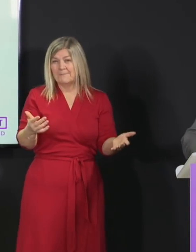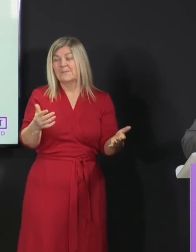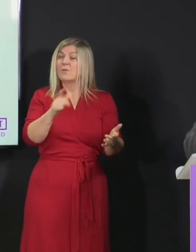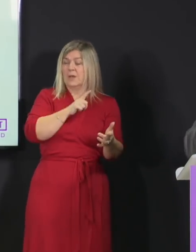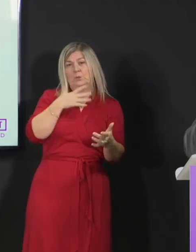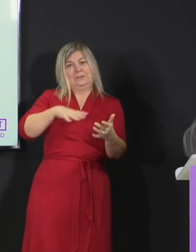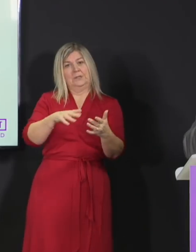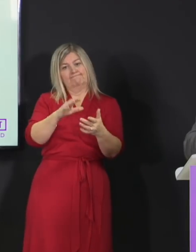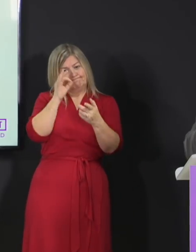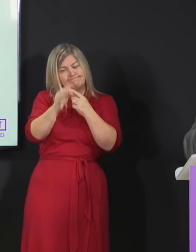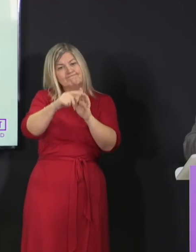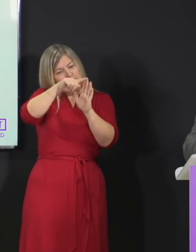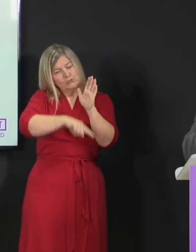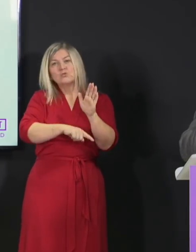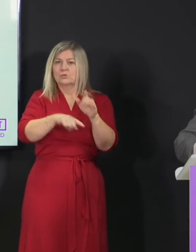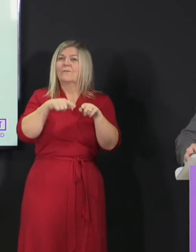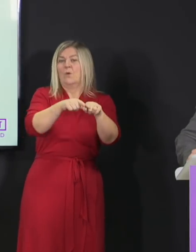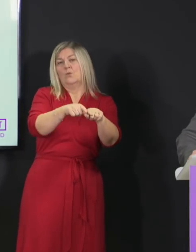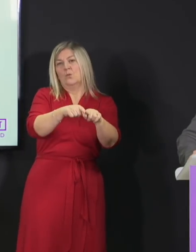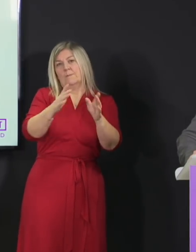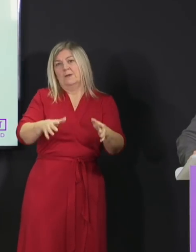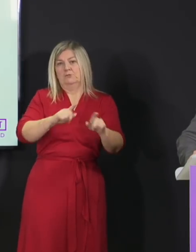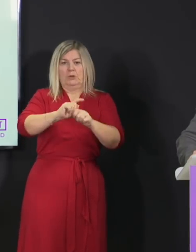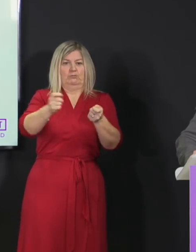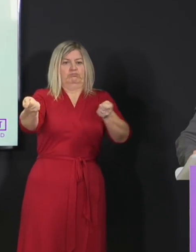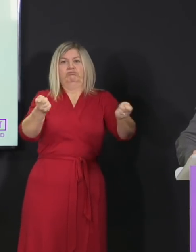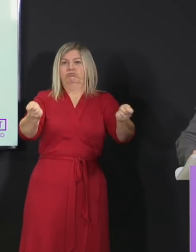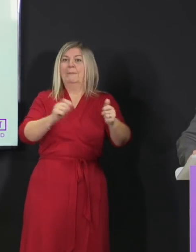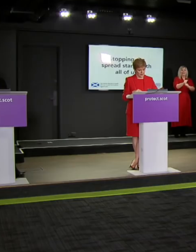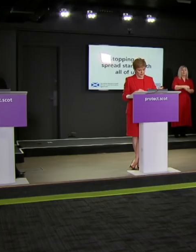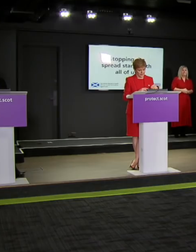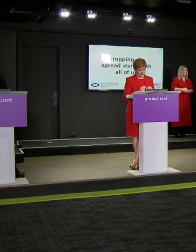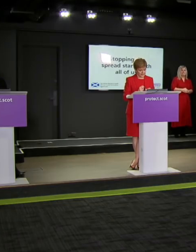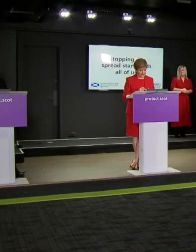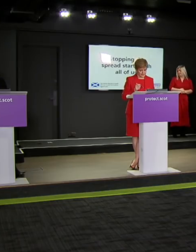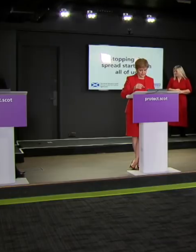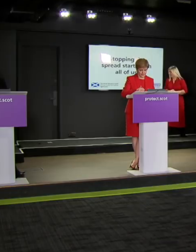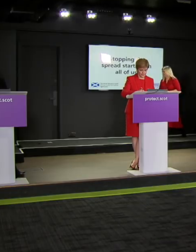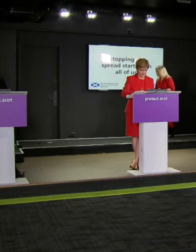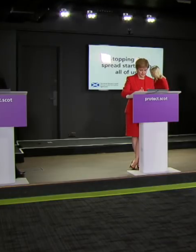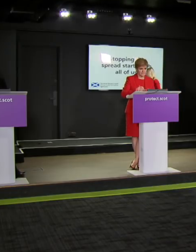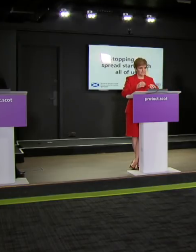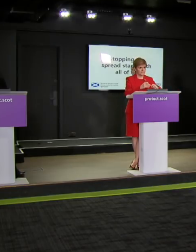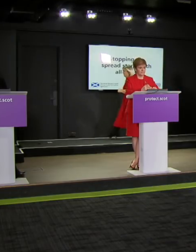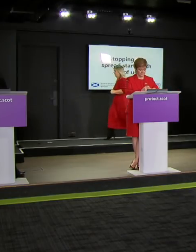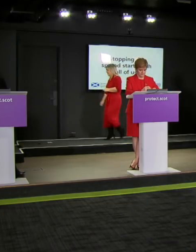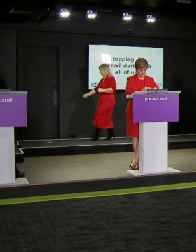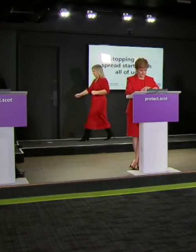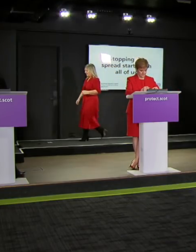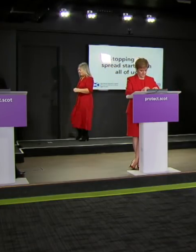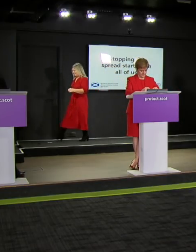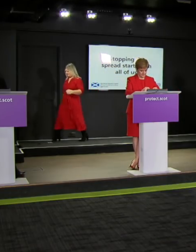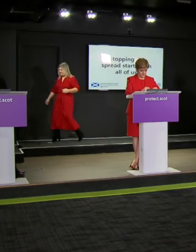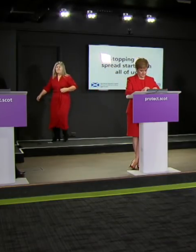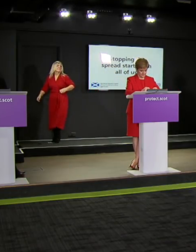restrictions in place to try to control and contain the infection at that local level. Thanks. Christine Lavelle from The Sun.